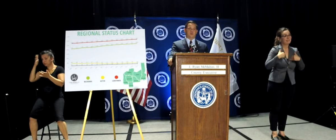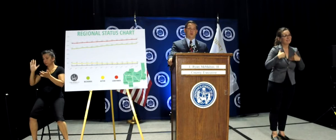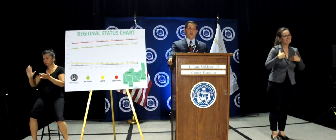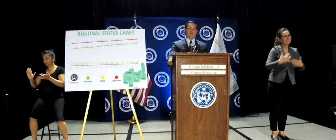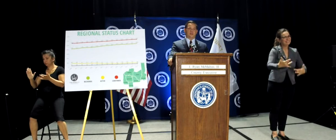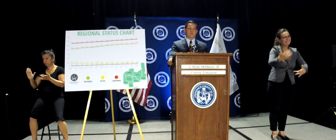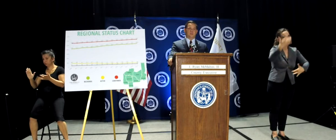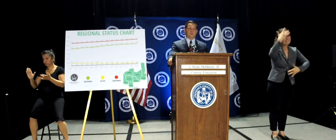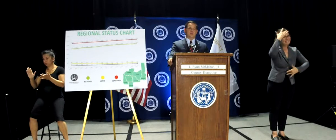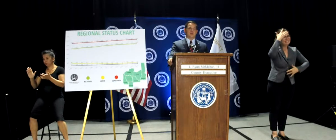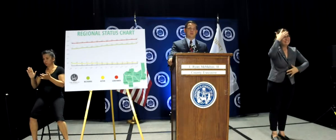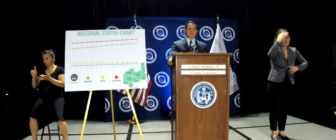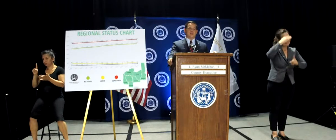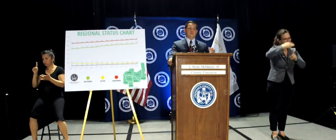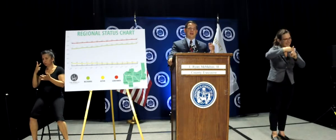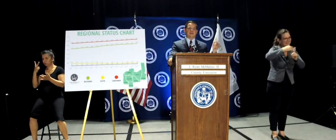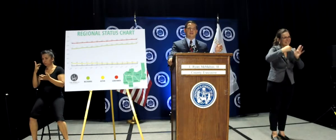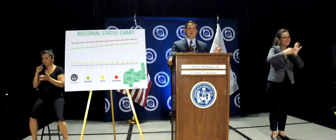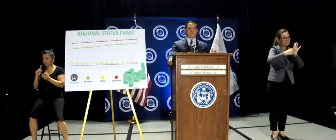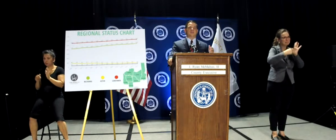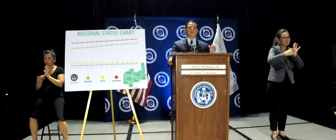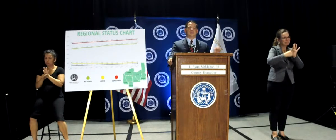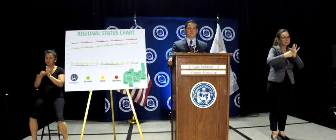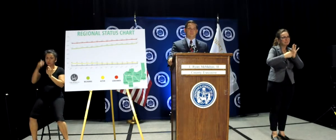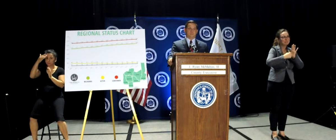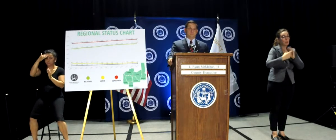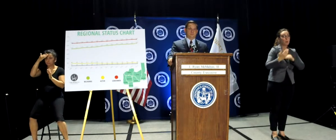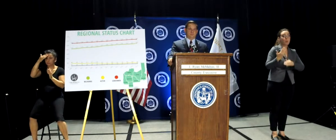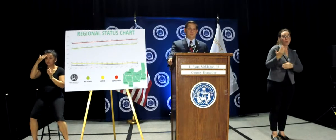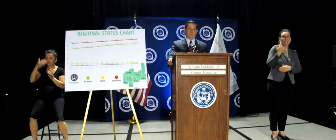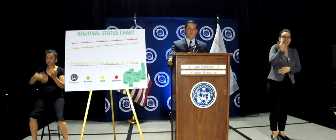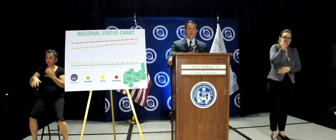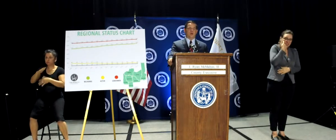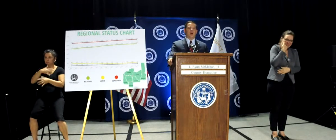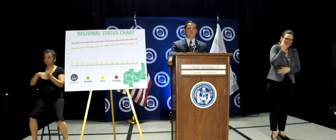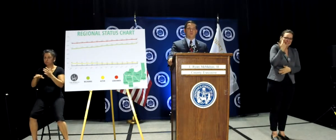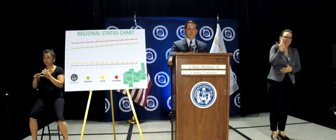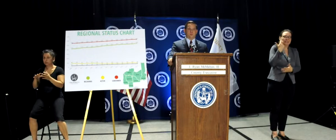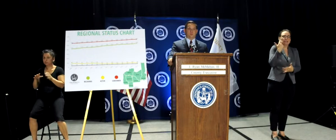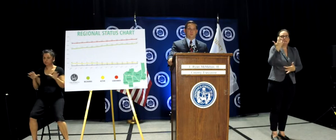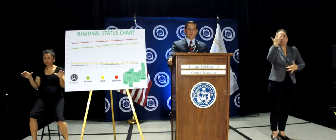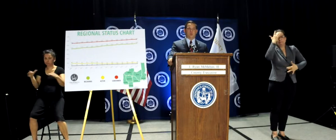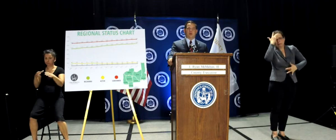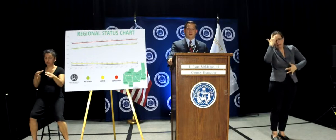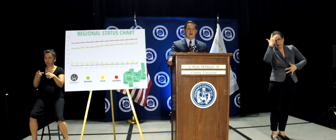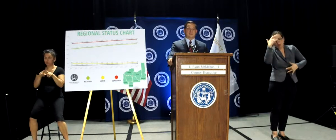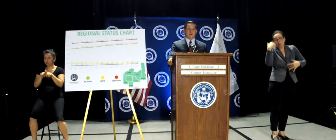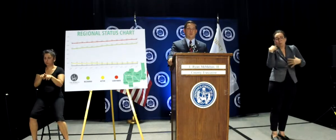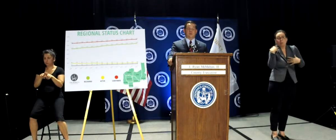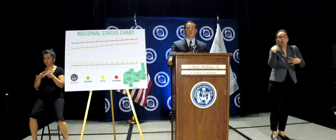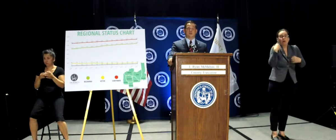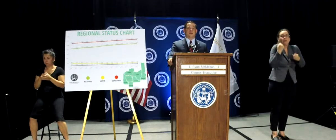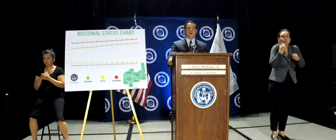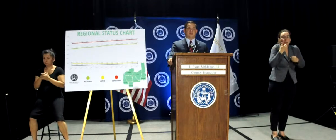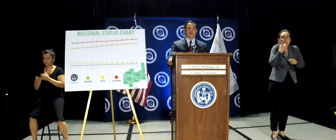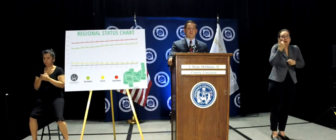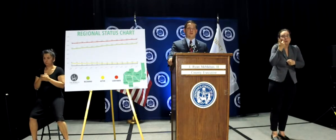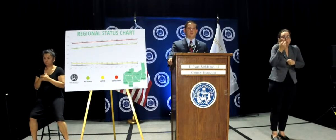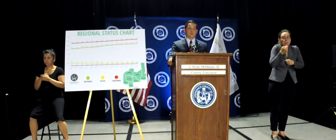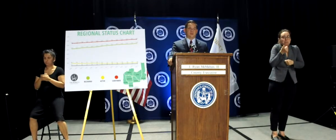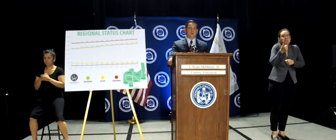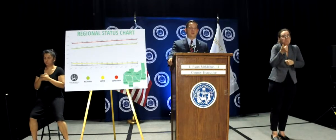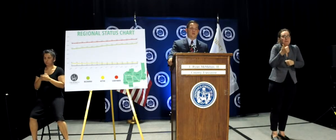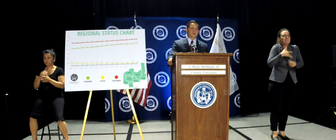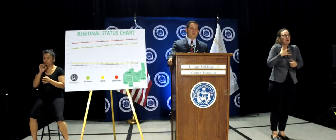days before he had symptoms, did he have contact with the team? We're very comfortable who he had contact with and who he didn't have